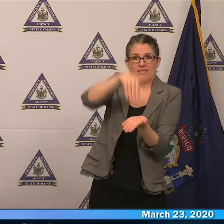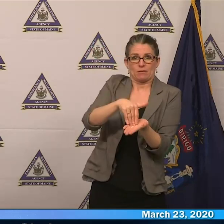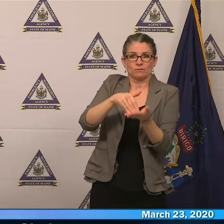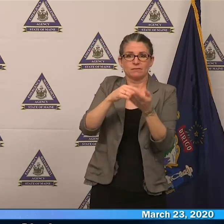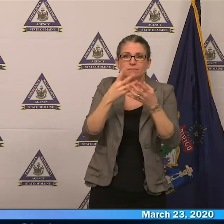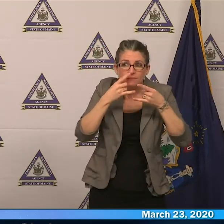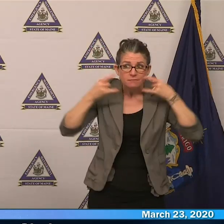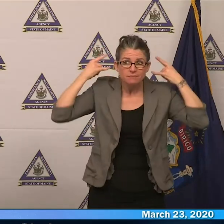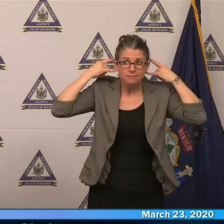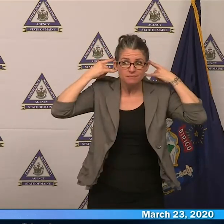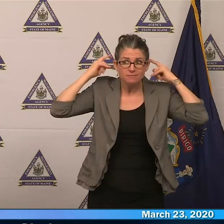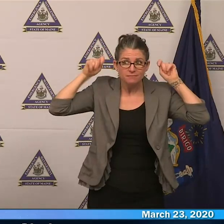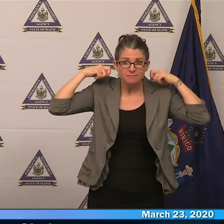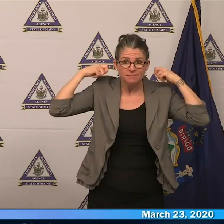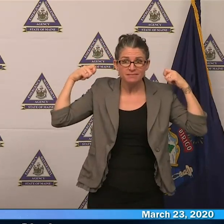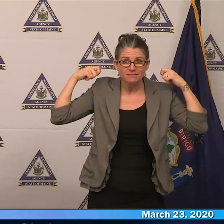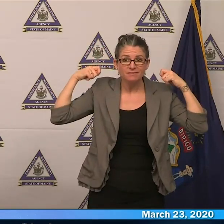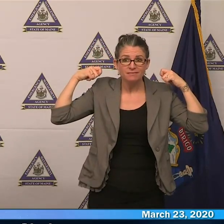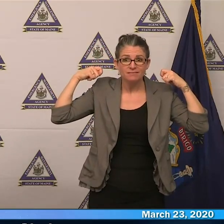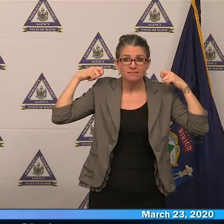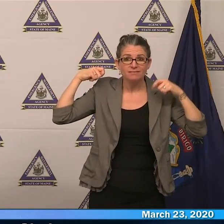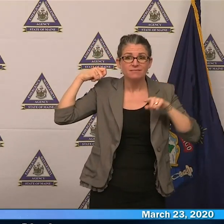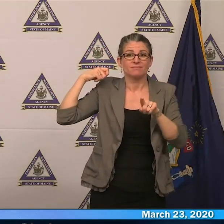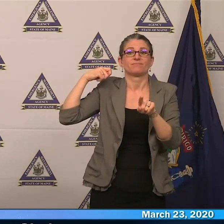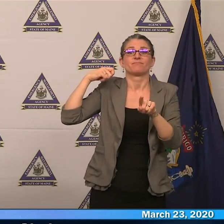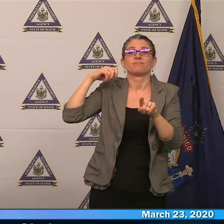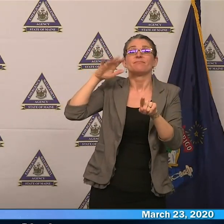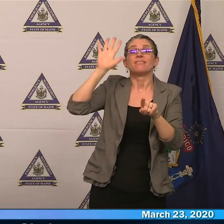approximately 5,800 face shields,